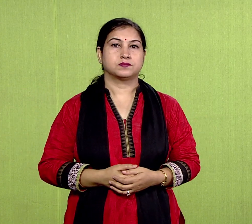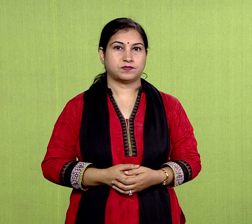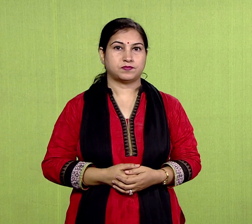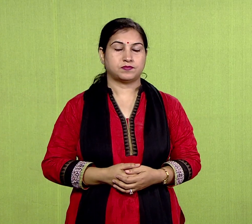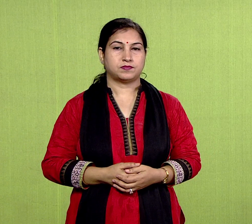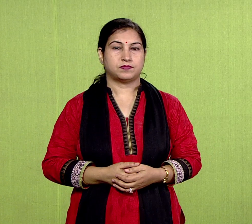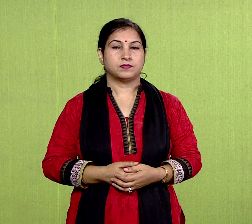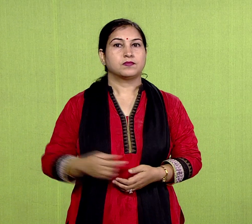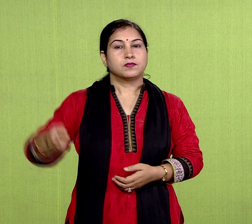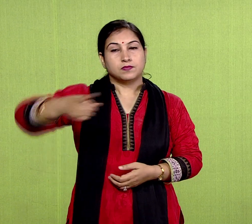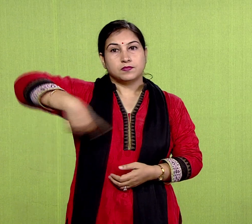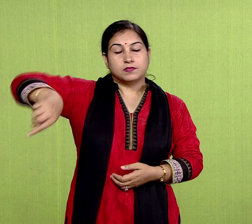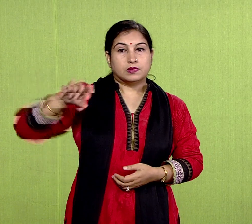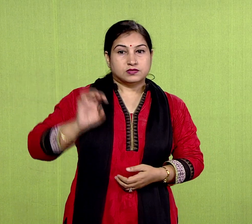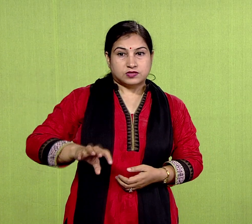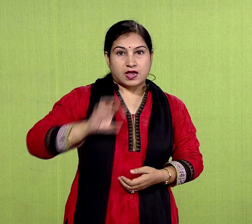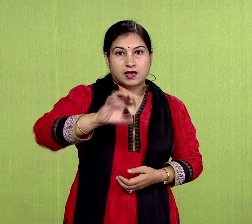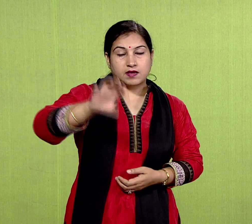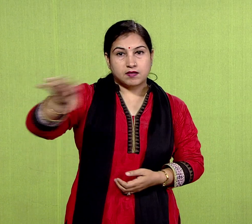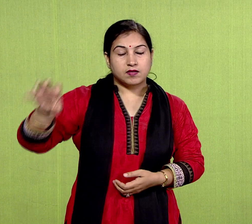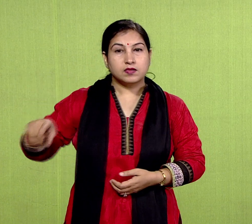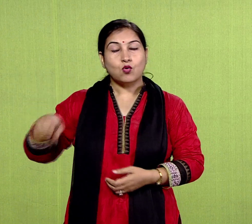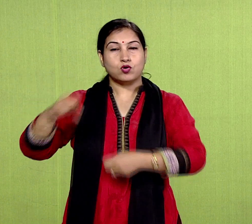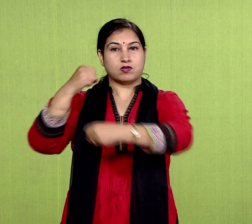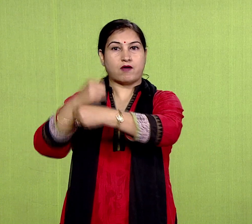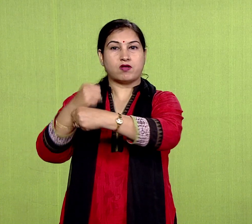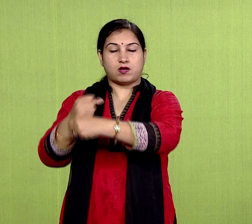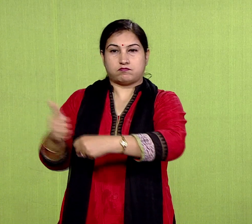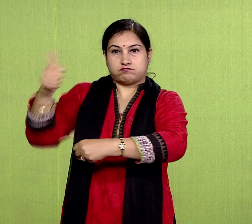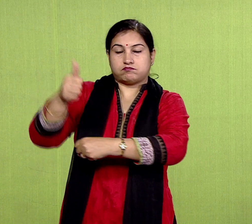are the states ruled by the governors.